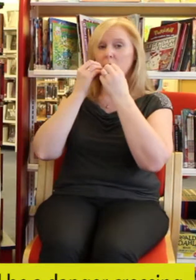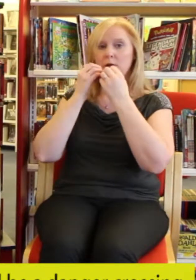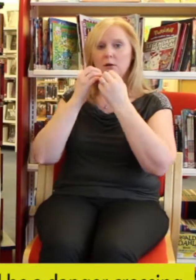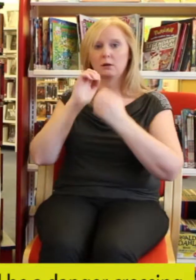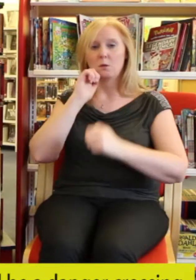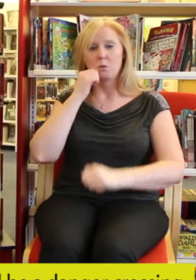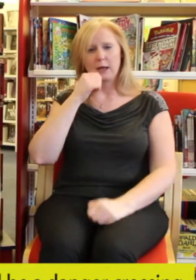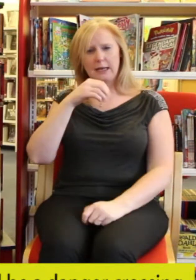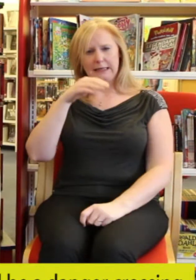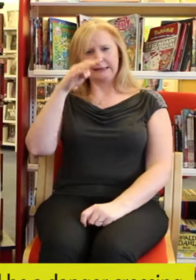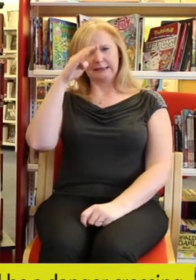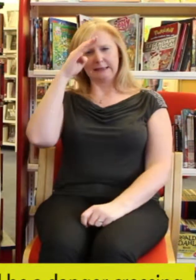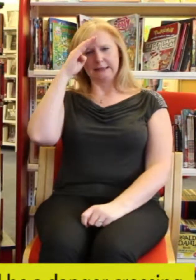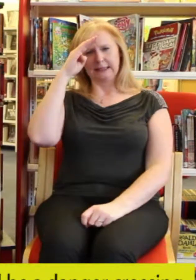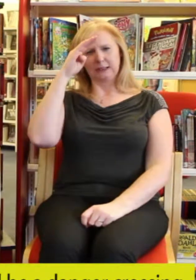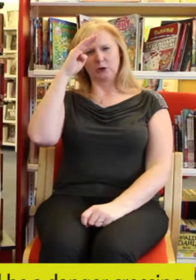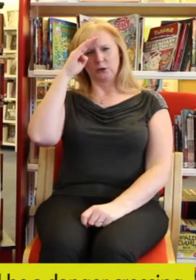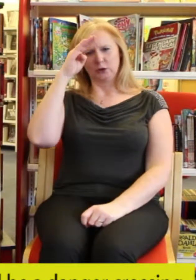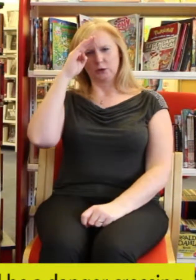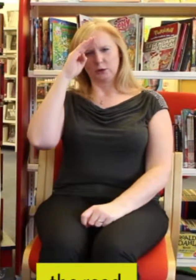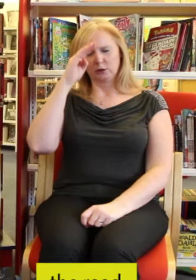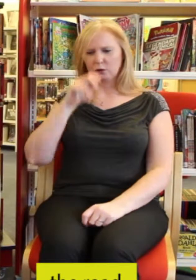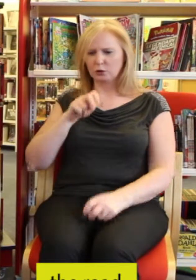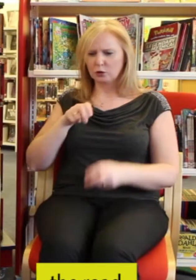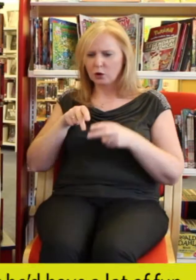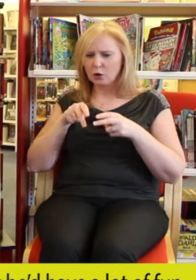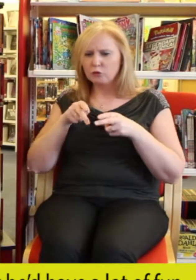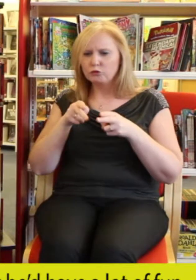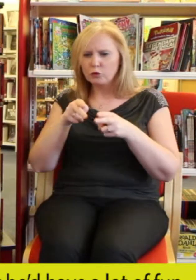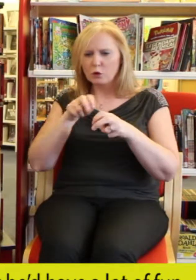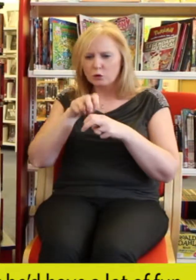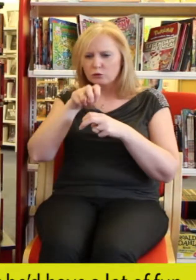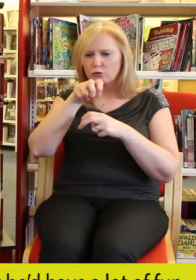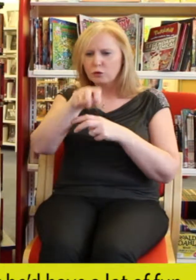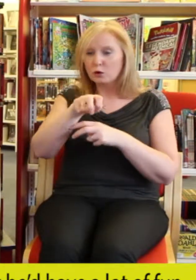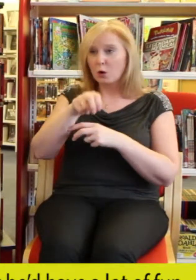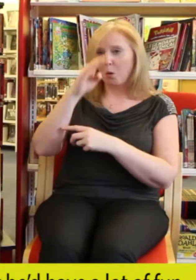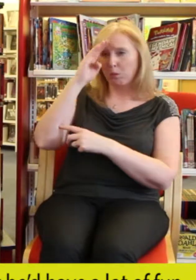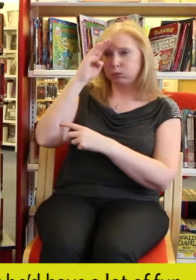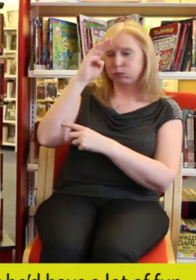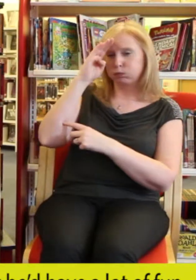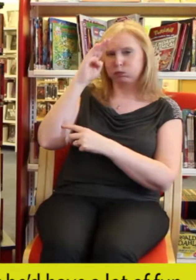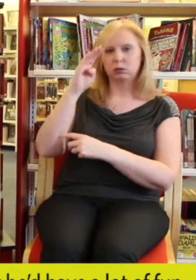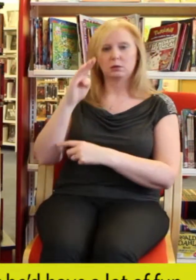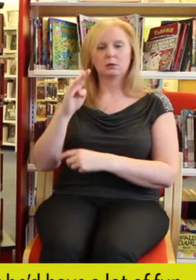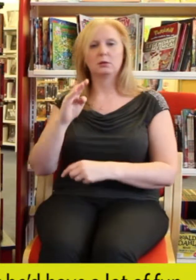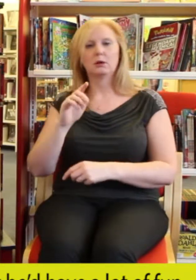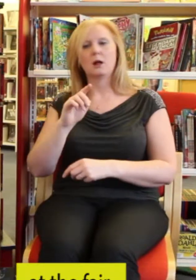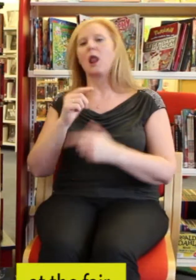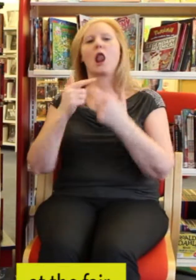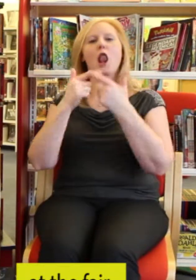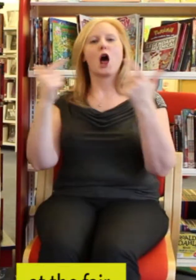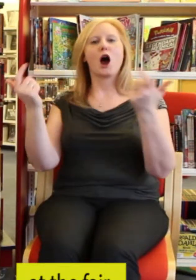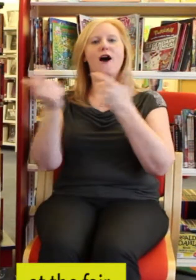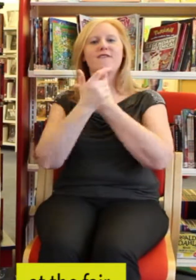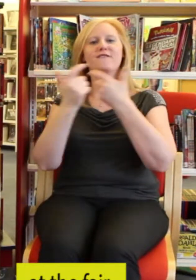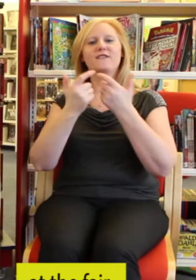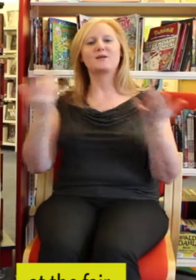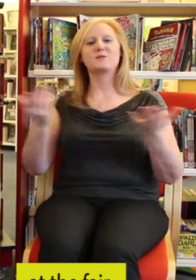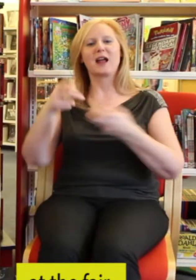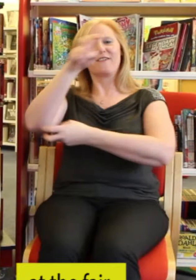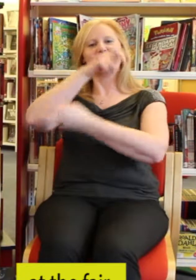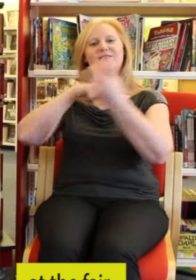crossing the road. But he'd have a lot of fun at the fair.